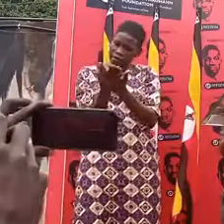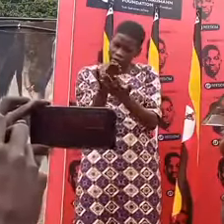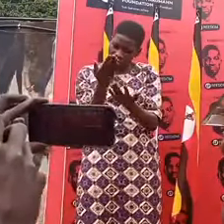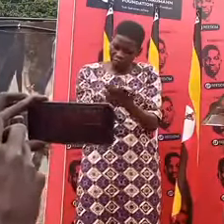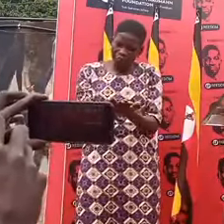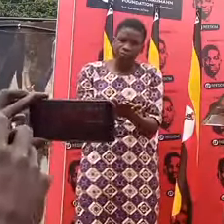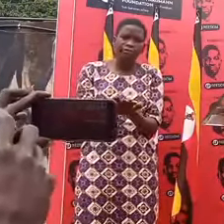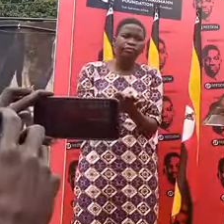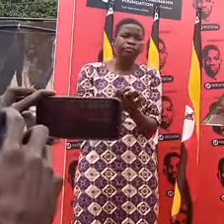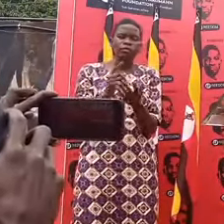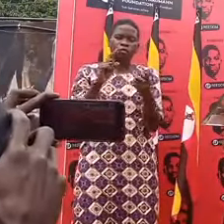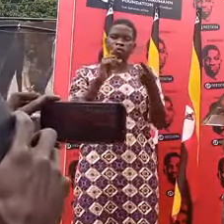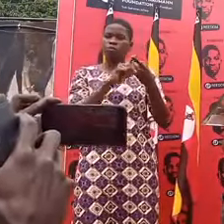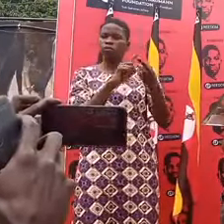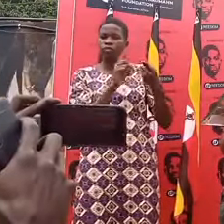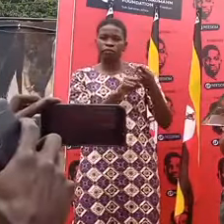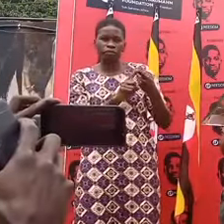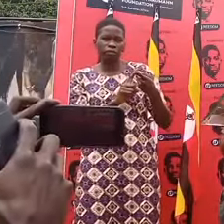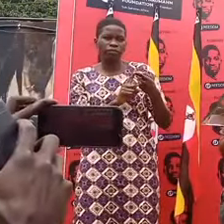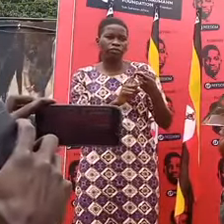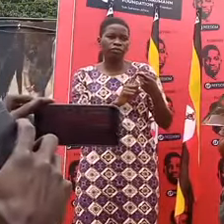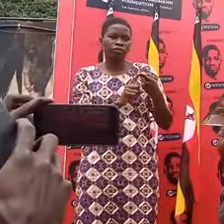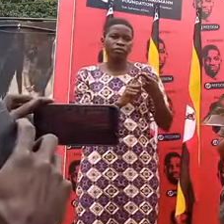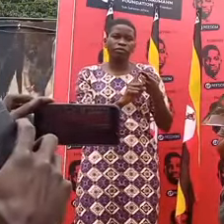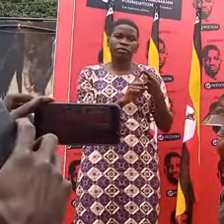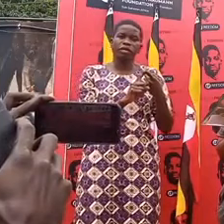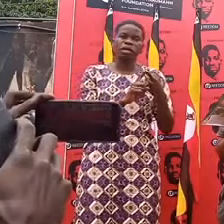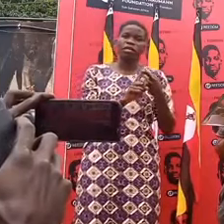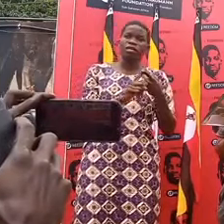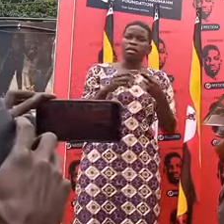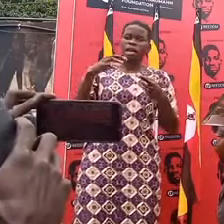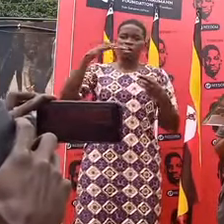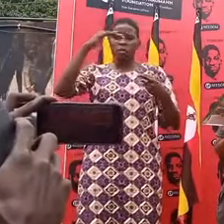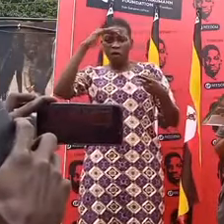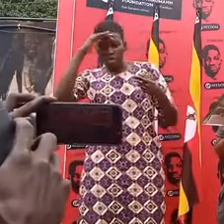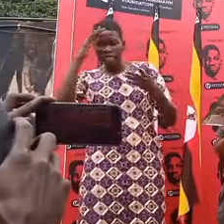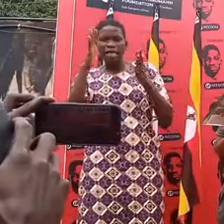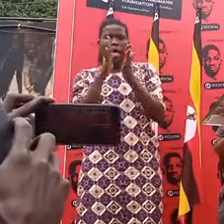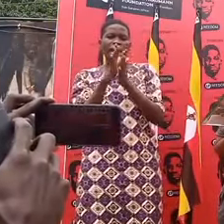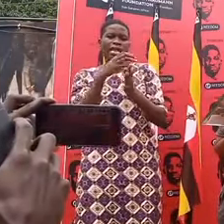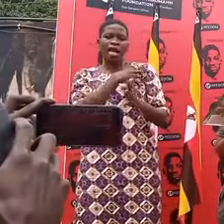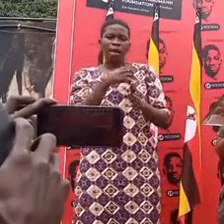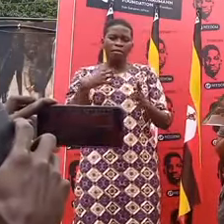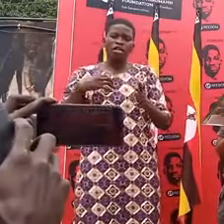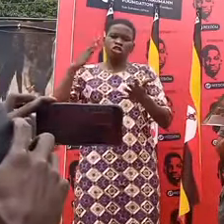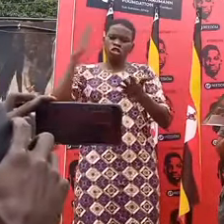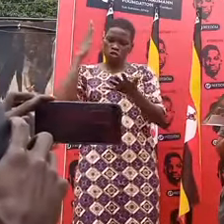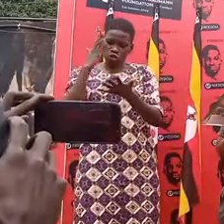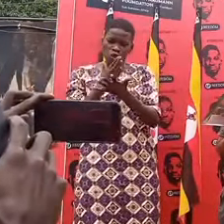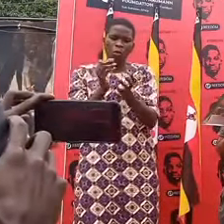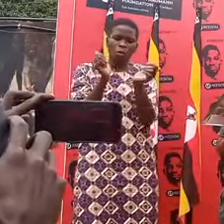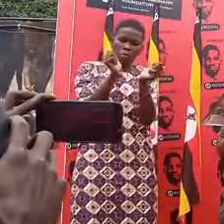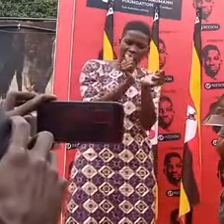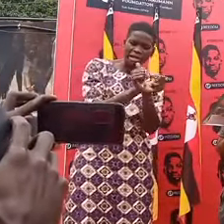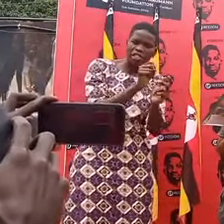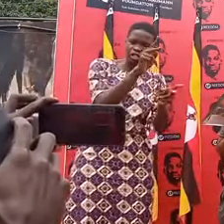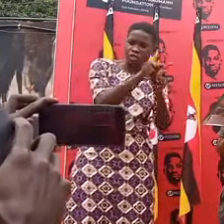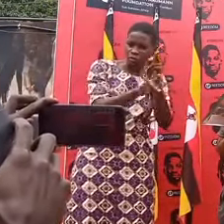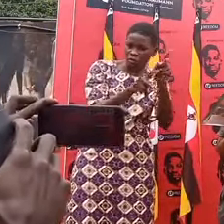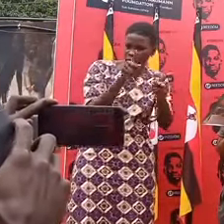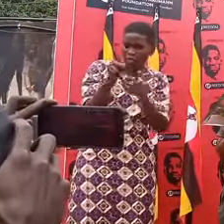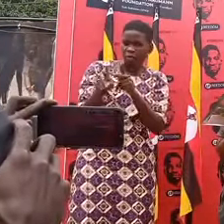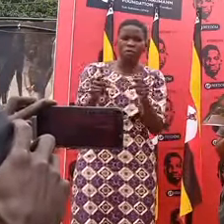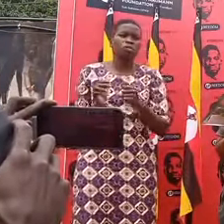that, one, security operatives stop manhandling, intimidating and brutalizing